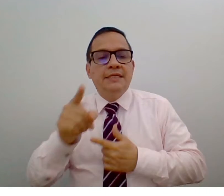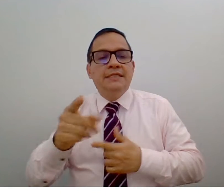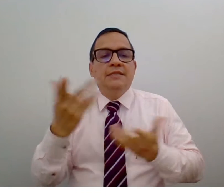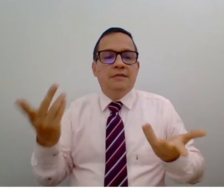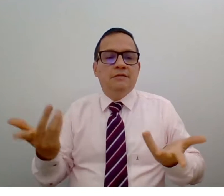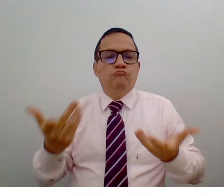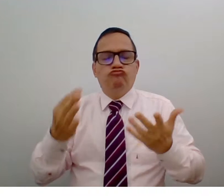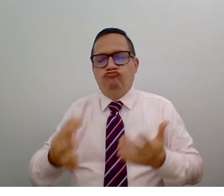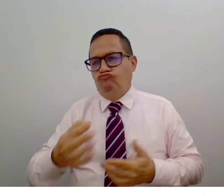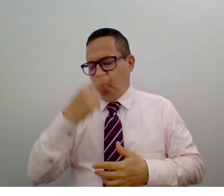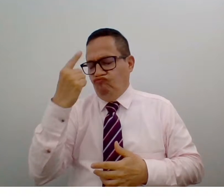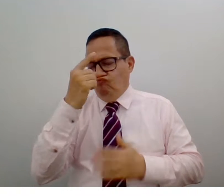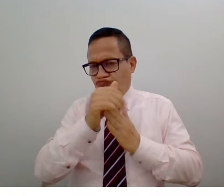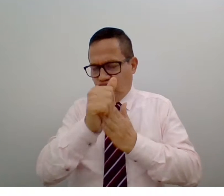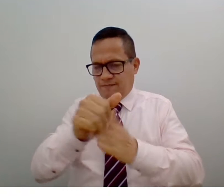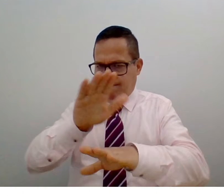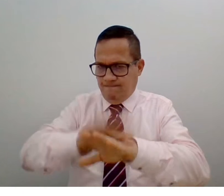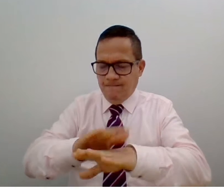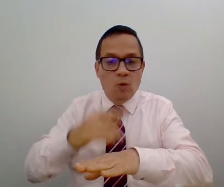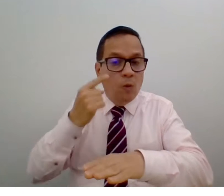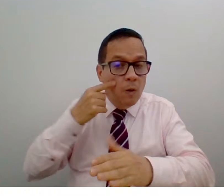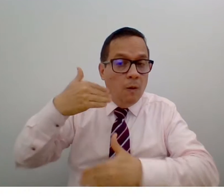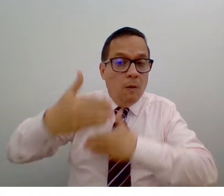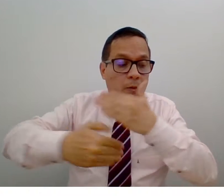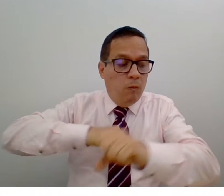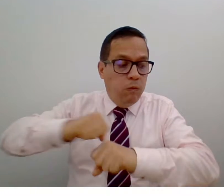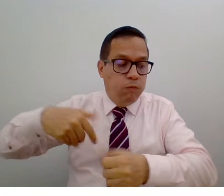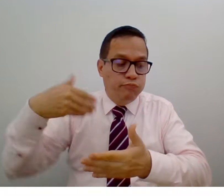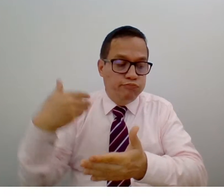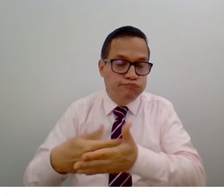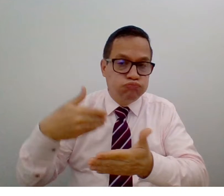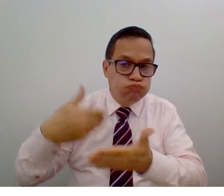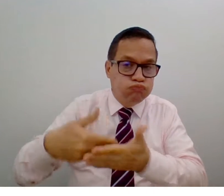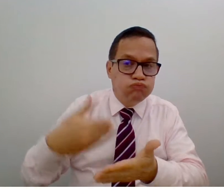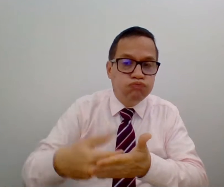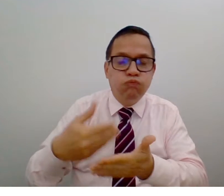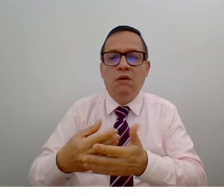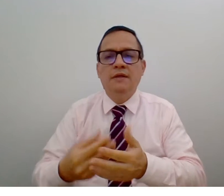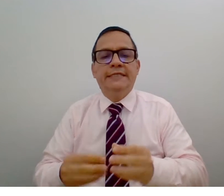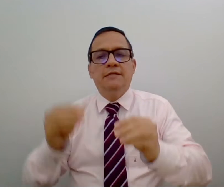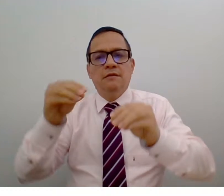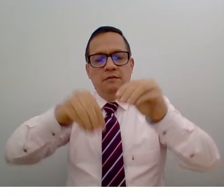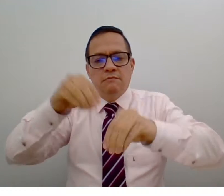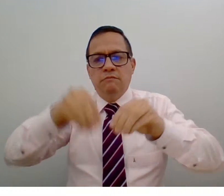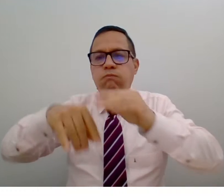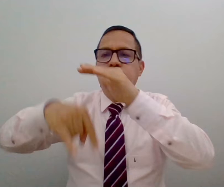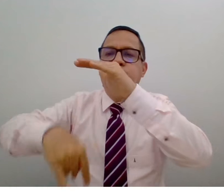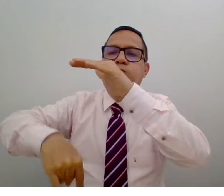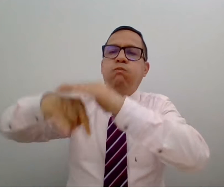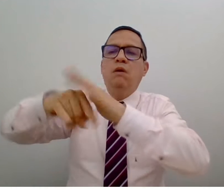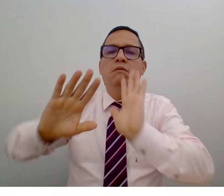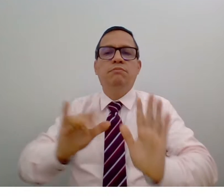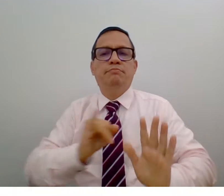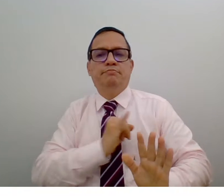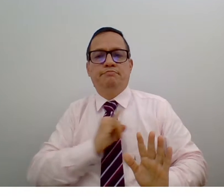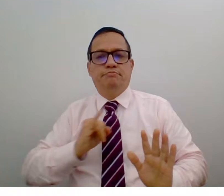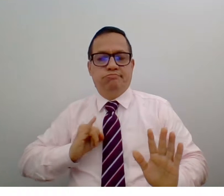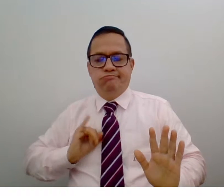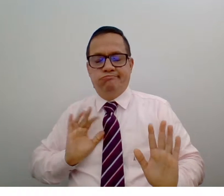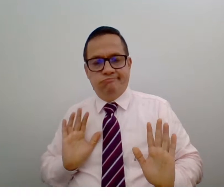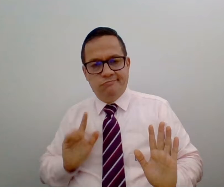General guidelines for the development of evidences to submit. For individual